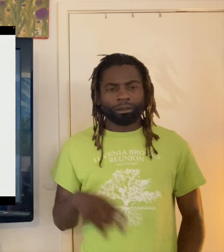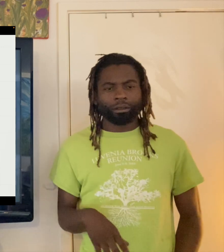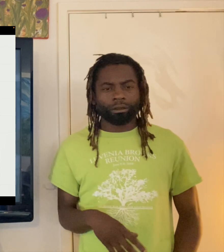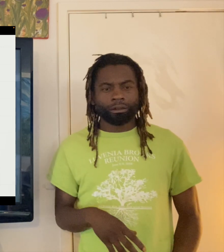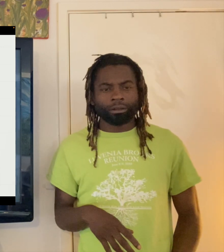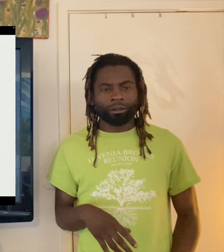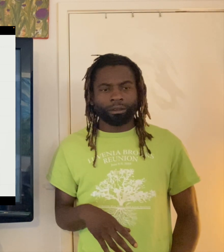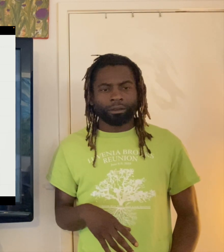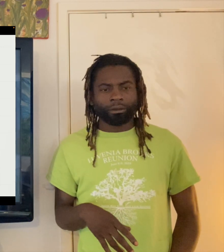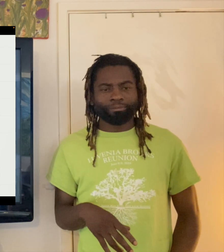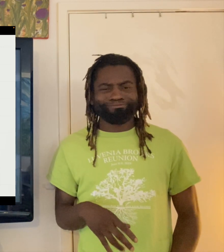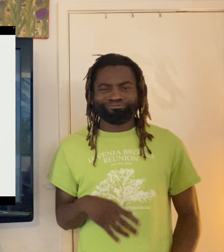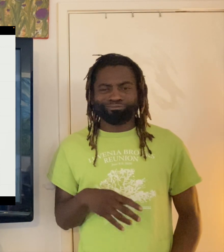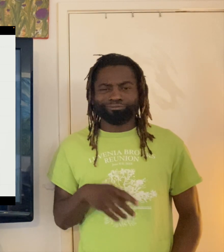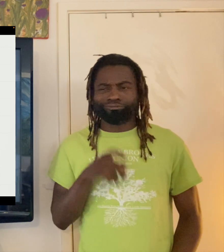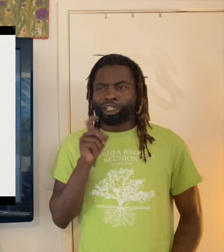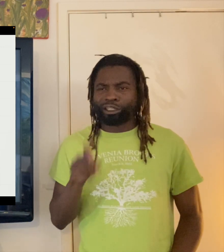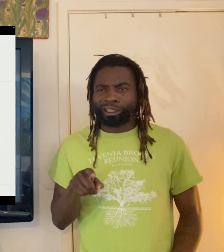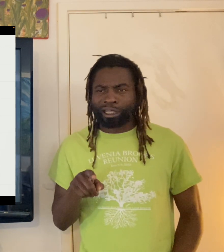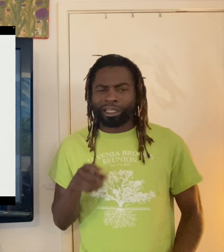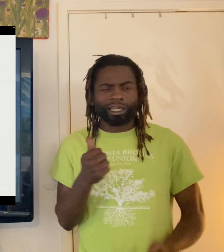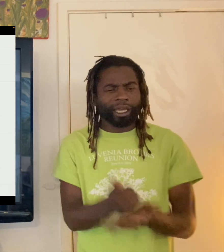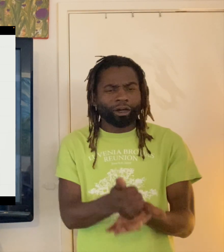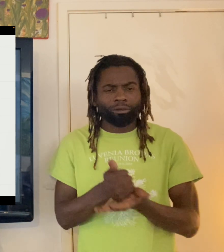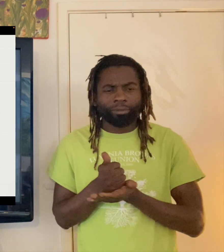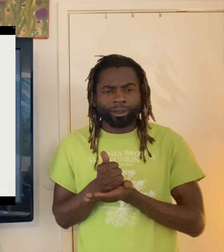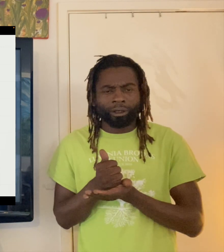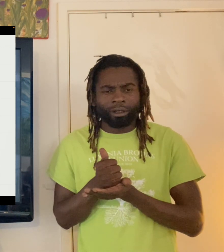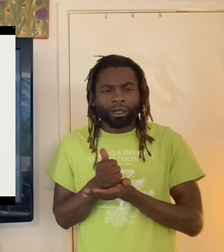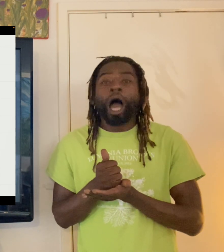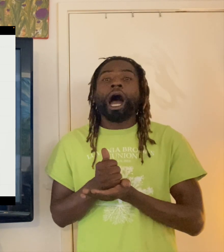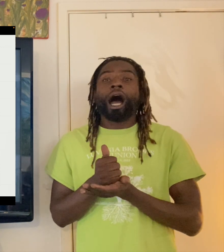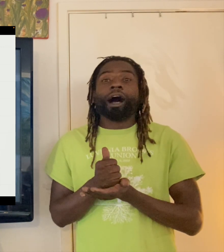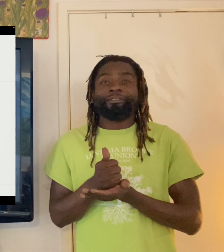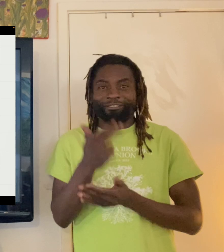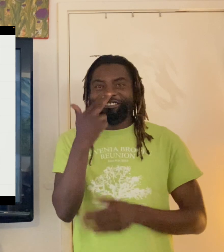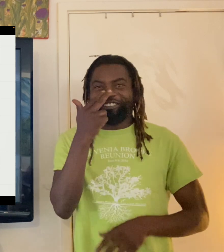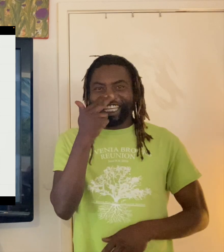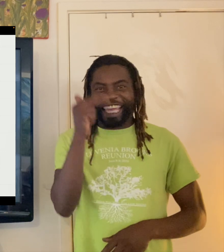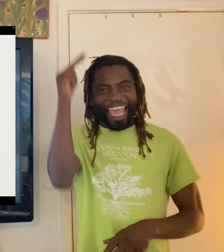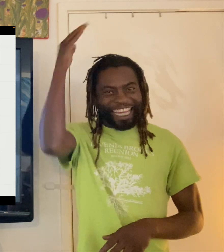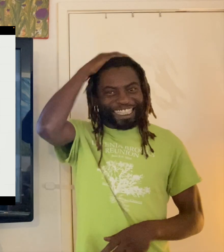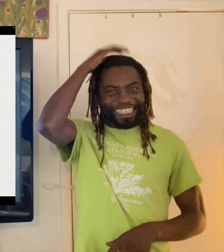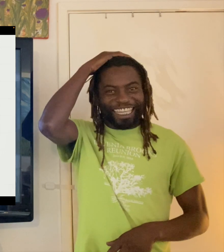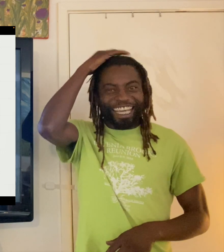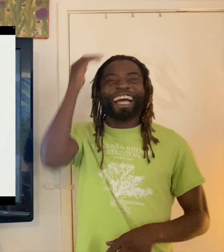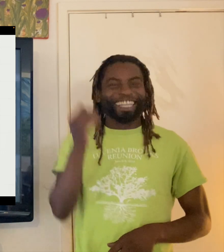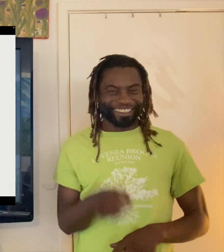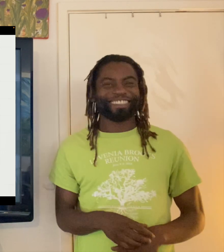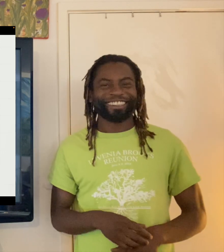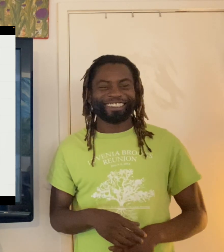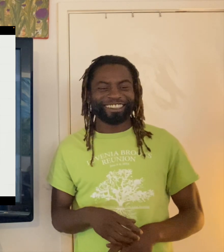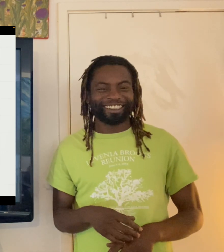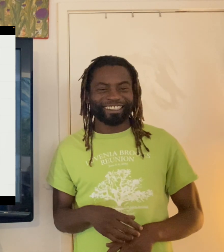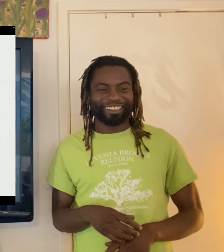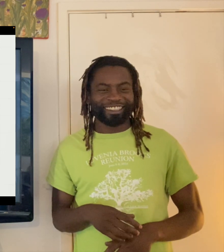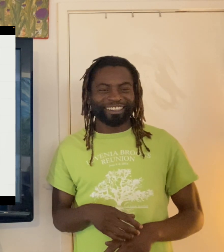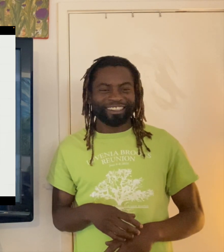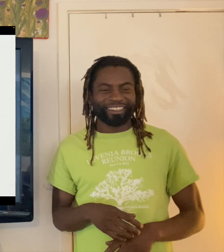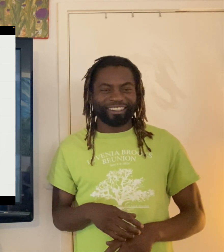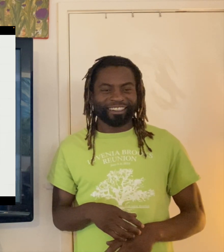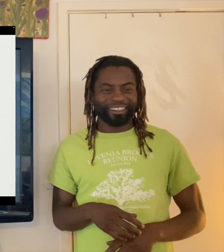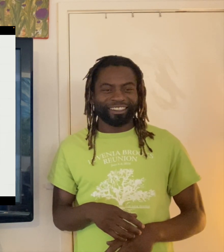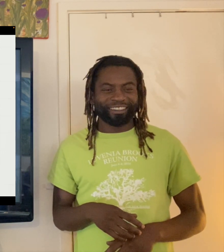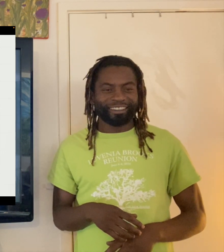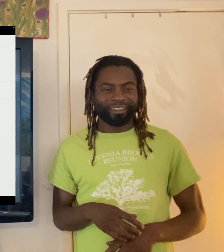should use something to help us organize them. Oh, I know. How about funny hats? Ha!